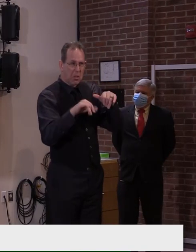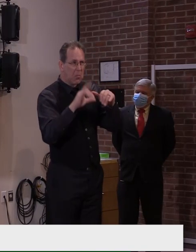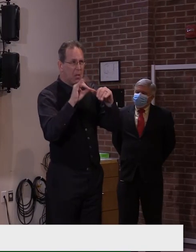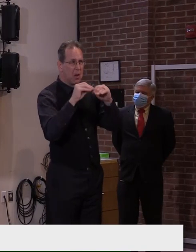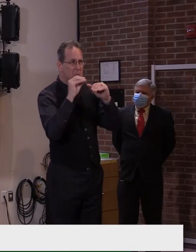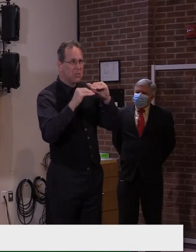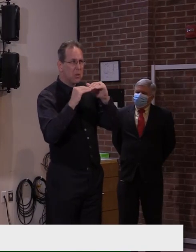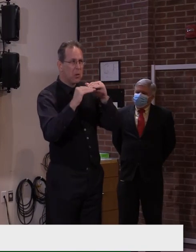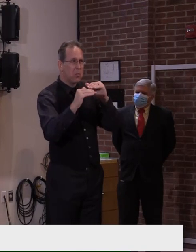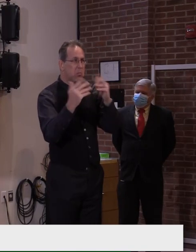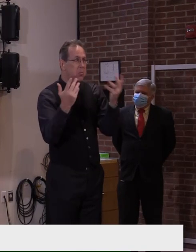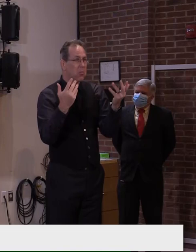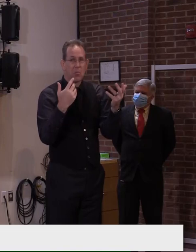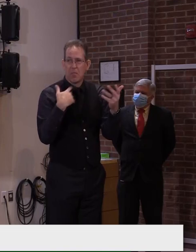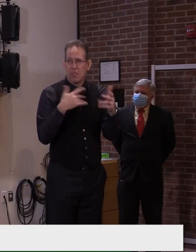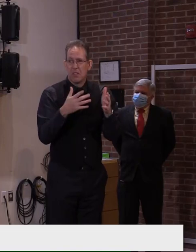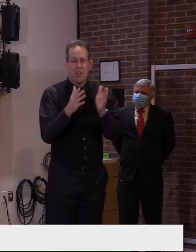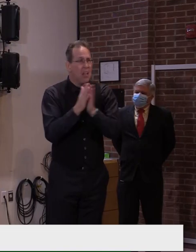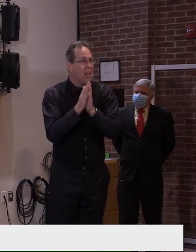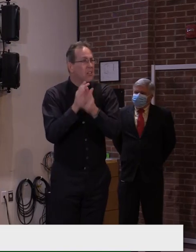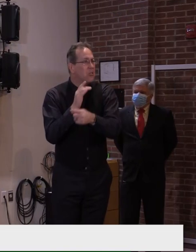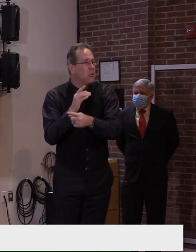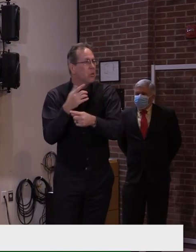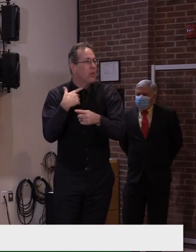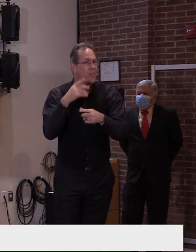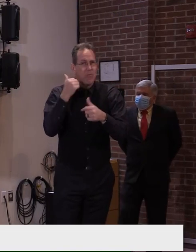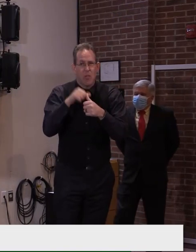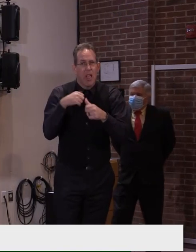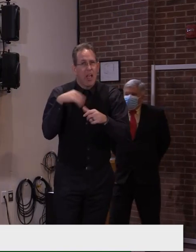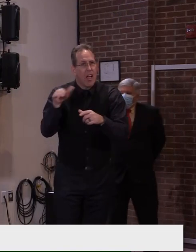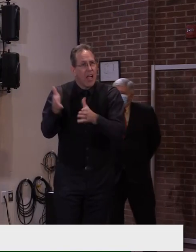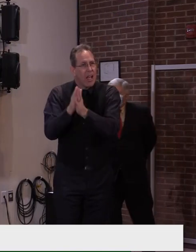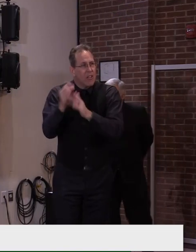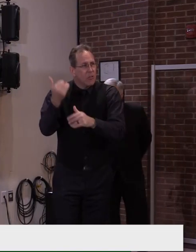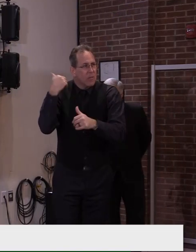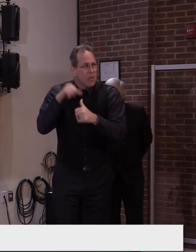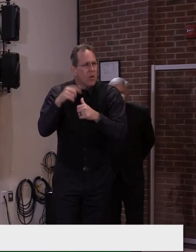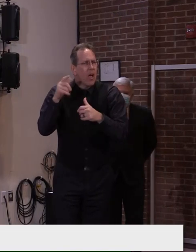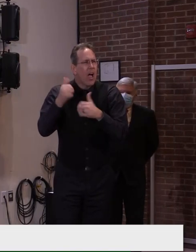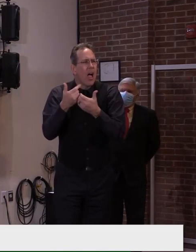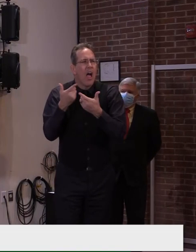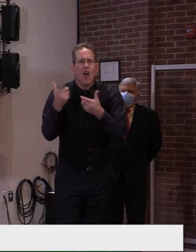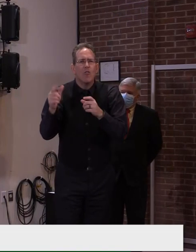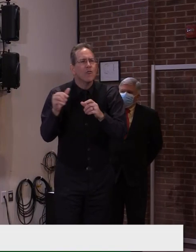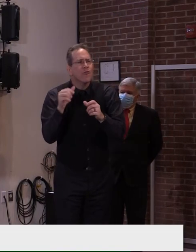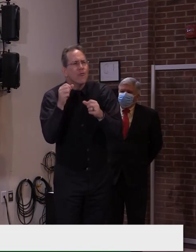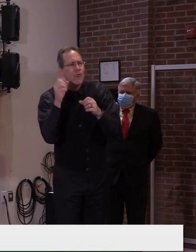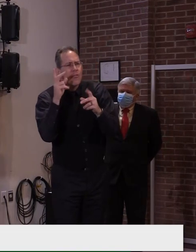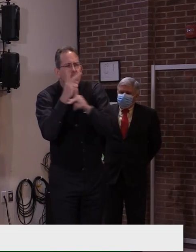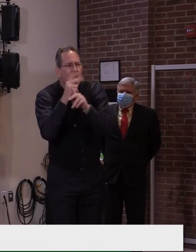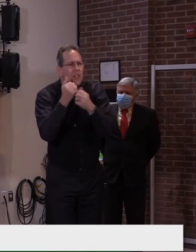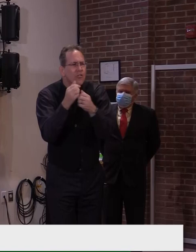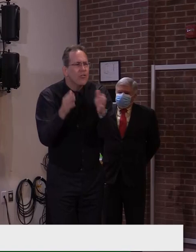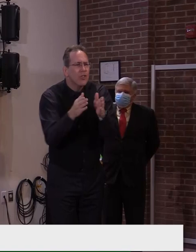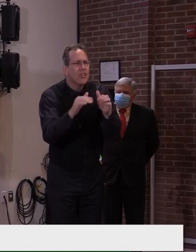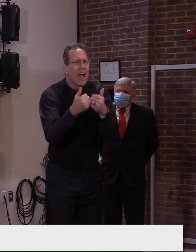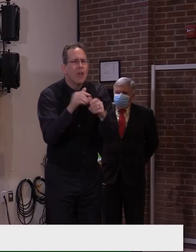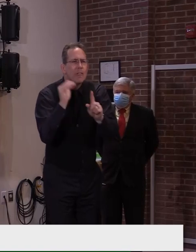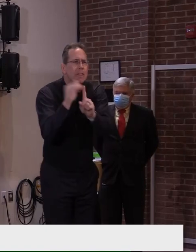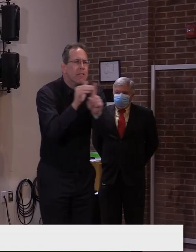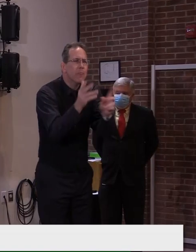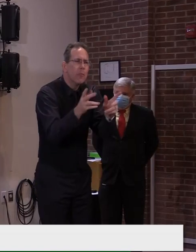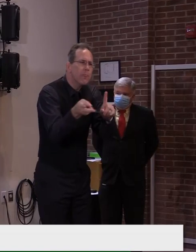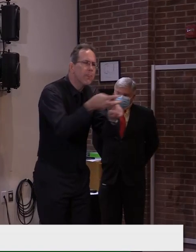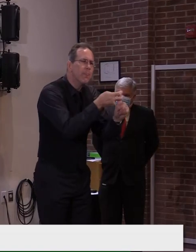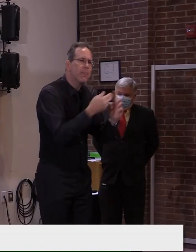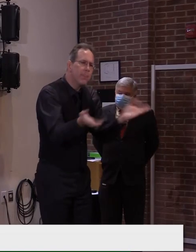same question last week, what other strategies are there for trying to convince those Vermonters who don't really seem